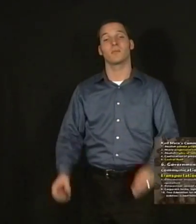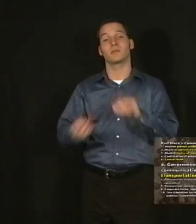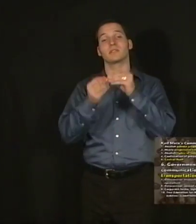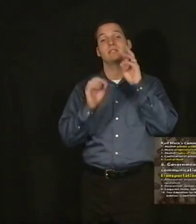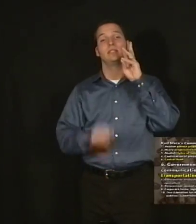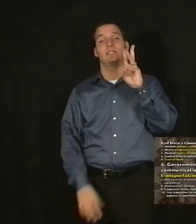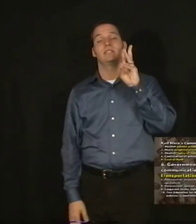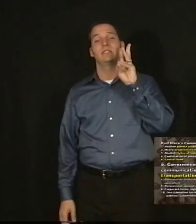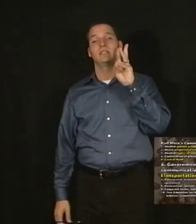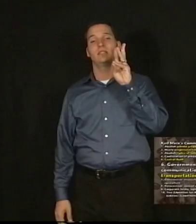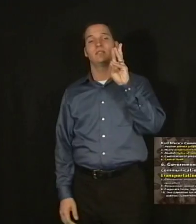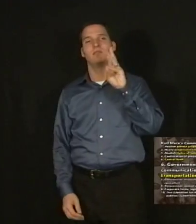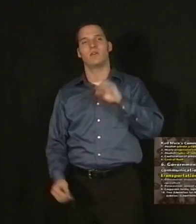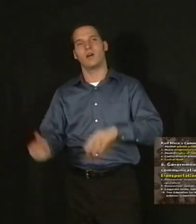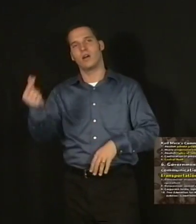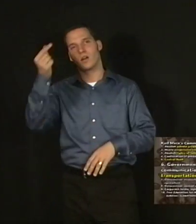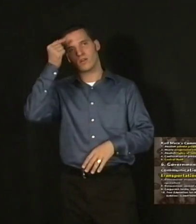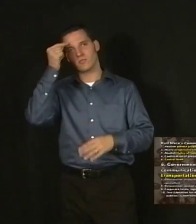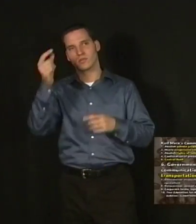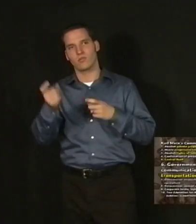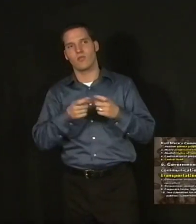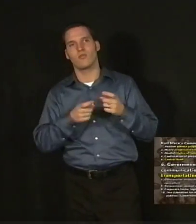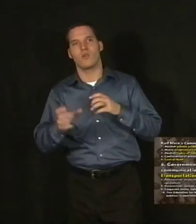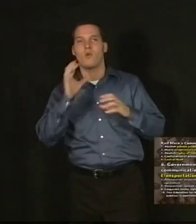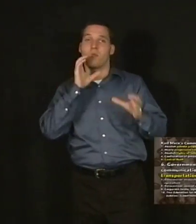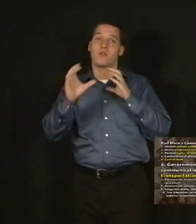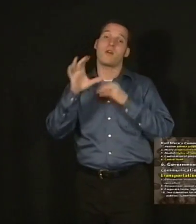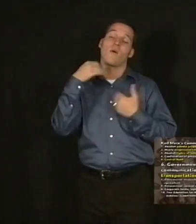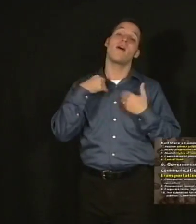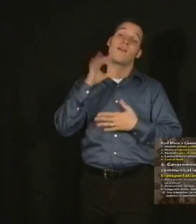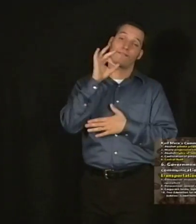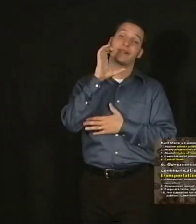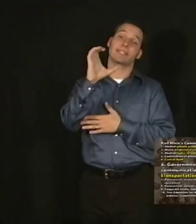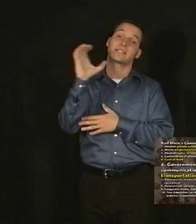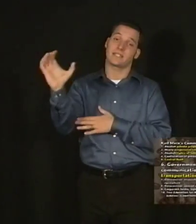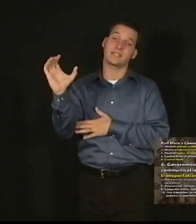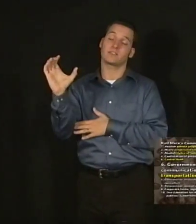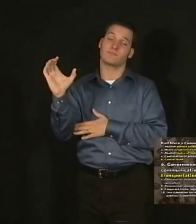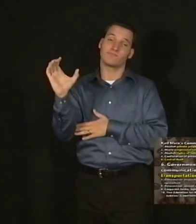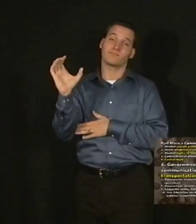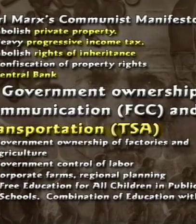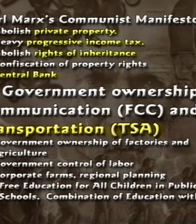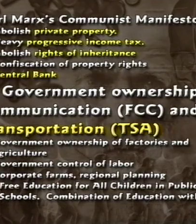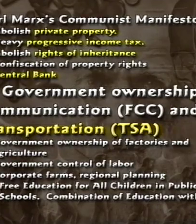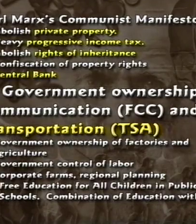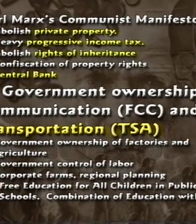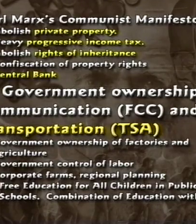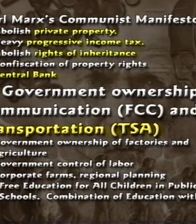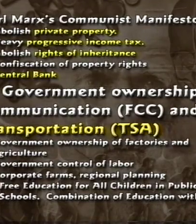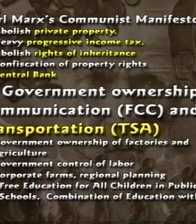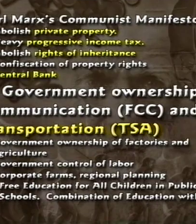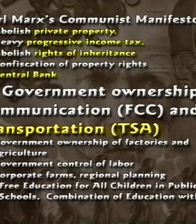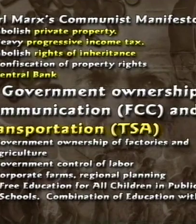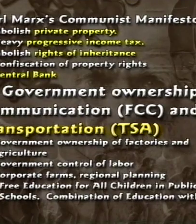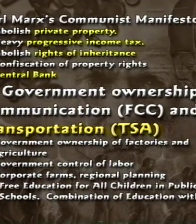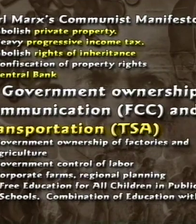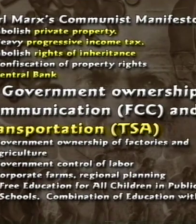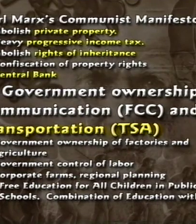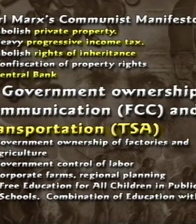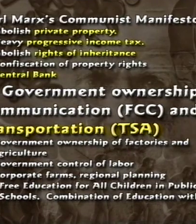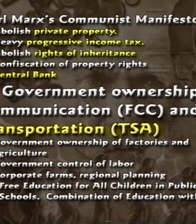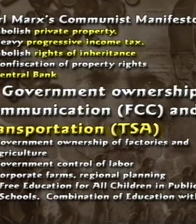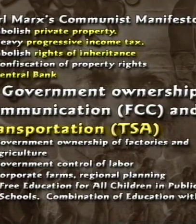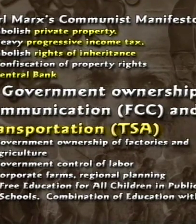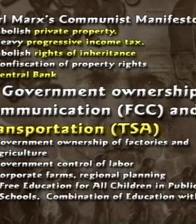Number 6, government ownership of communication. That's why we have an FCC, Federal Communication Commission. And government ownership